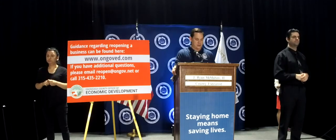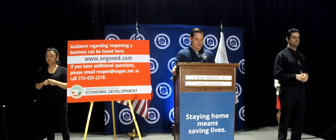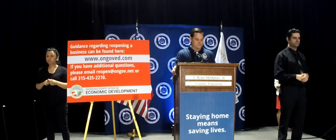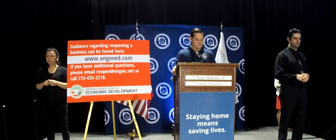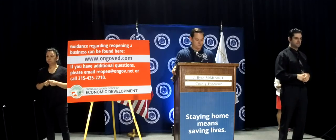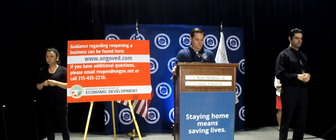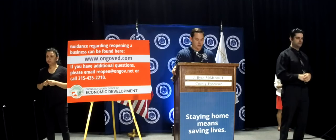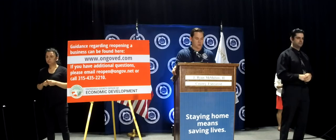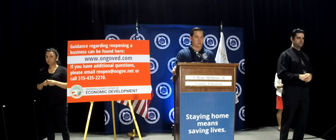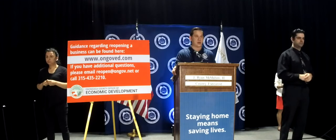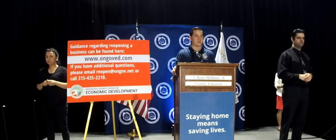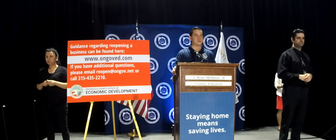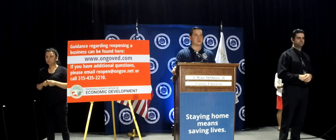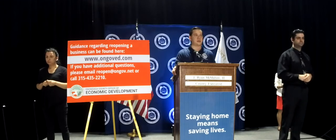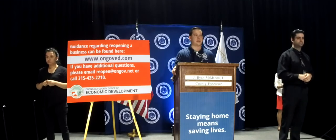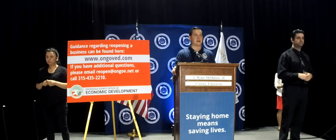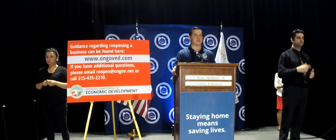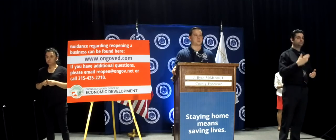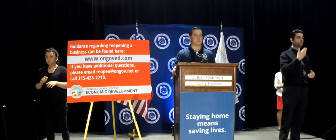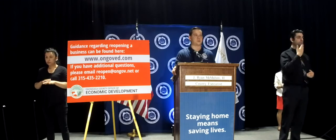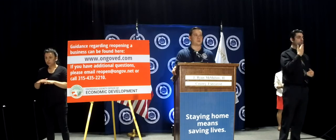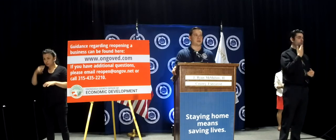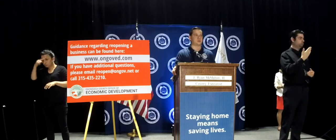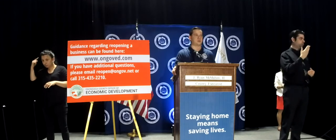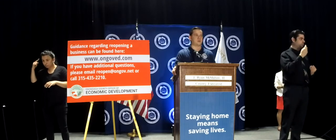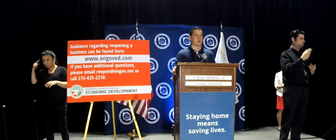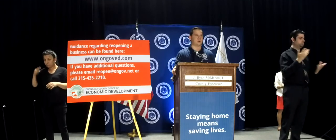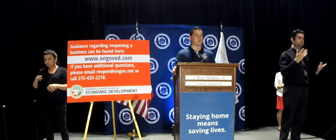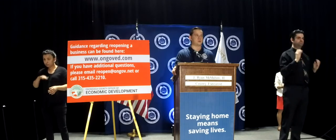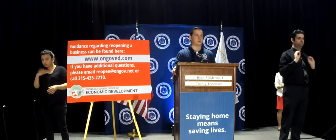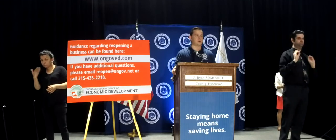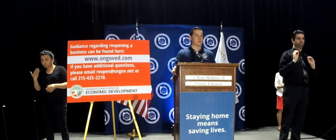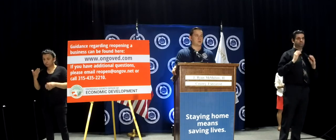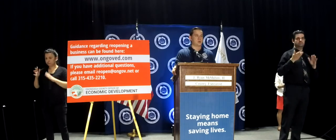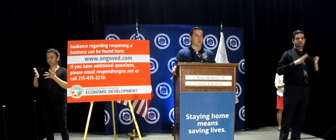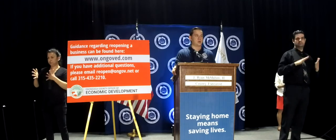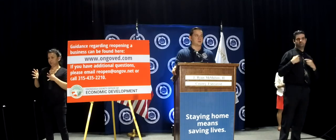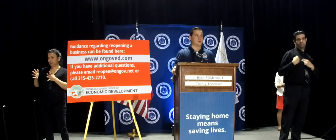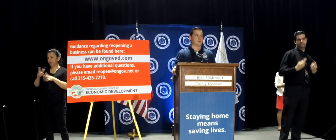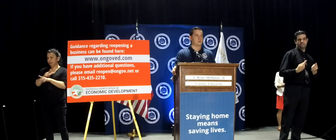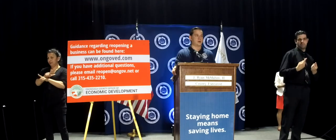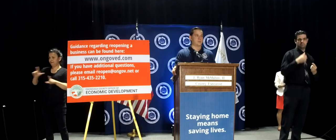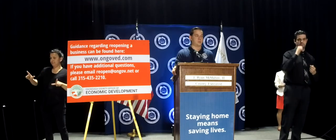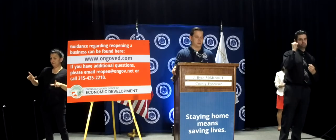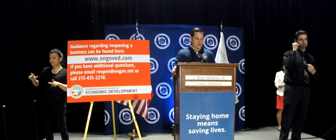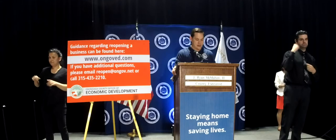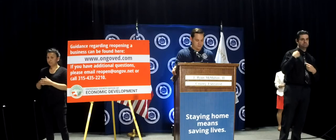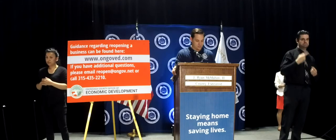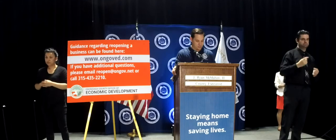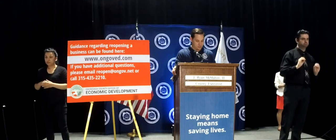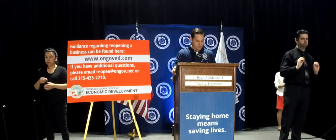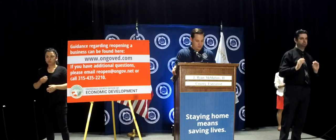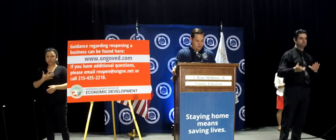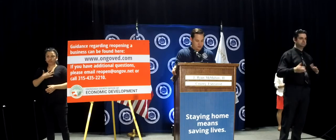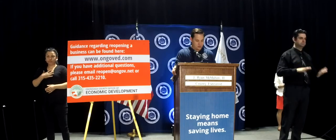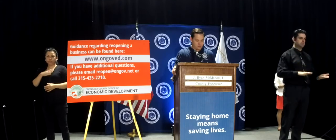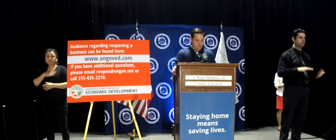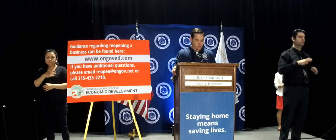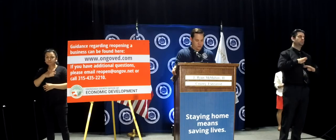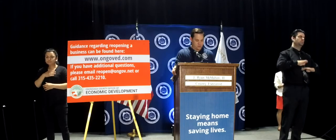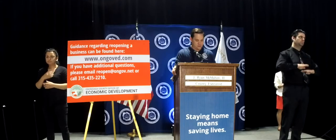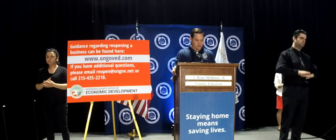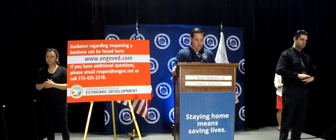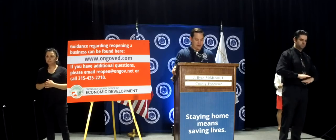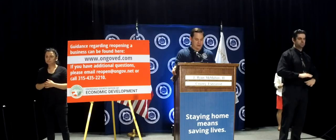we had no deaths in any hospitals over the last 24 hours, so we're very happy about that.